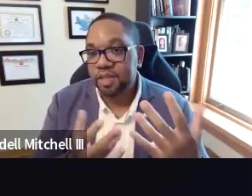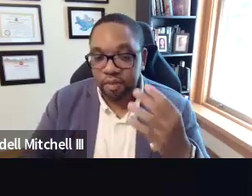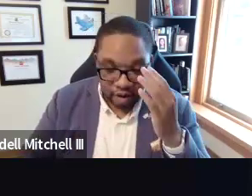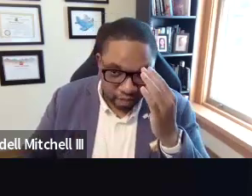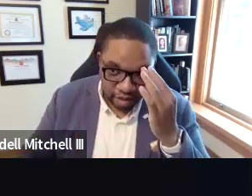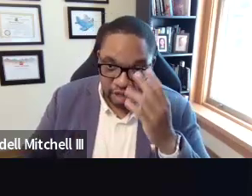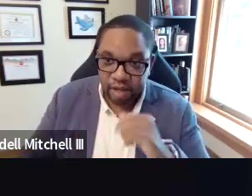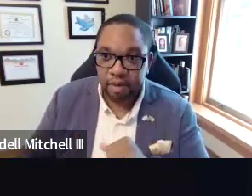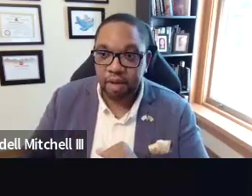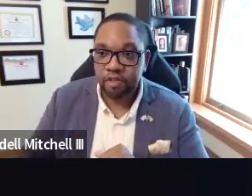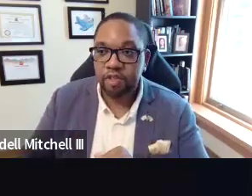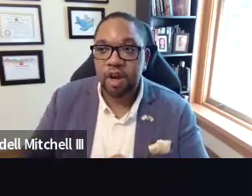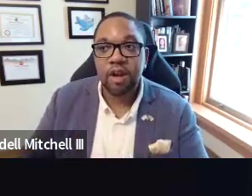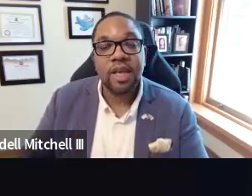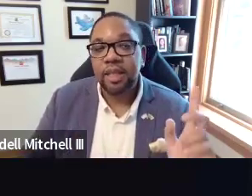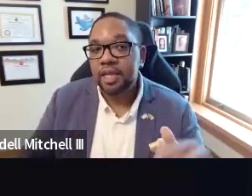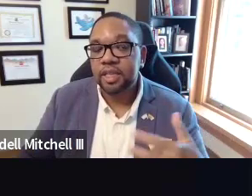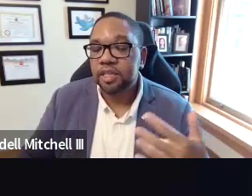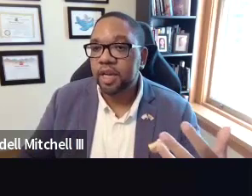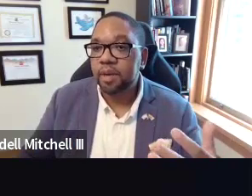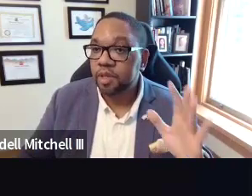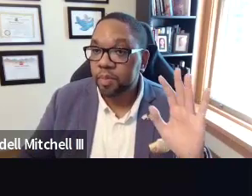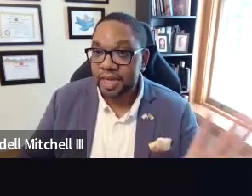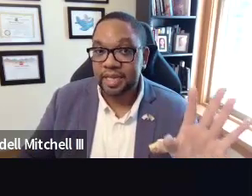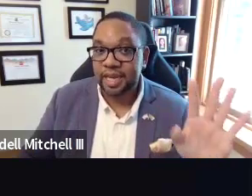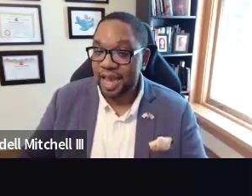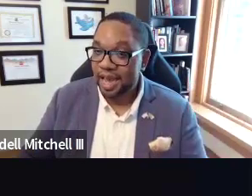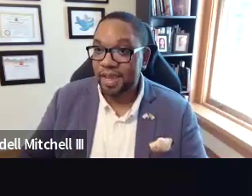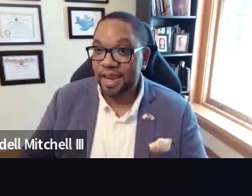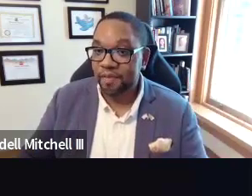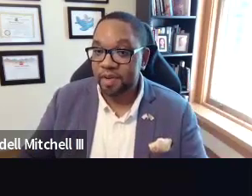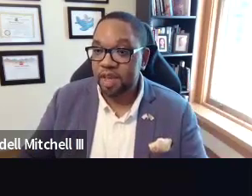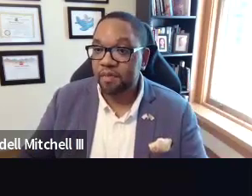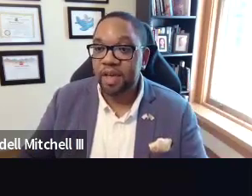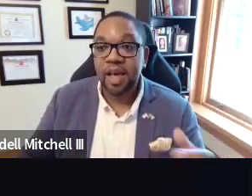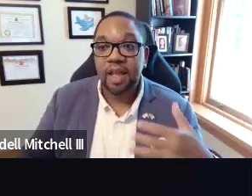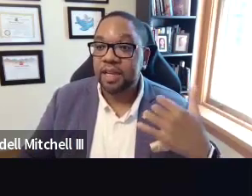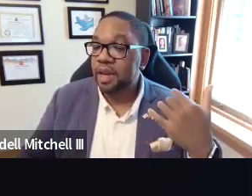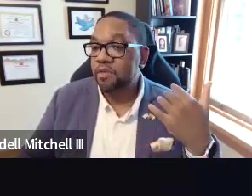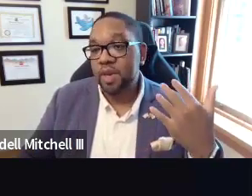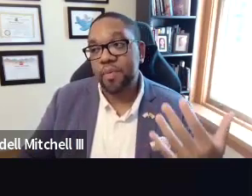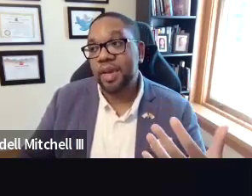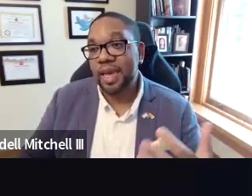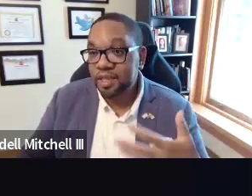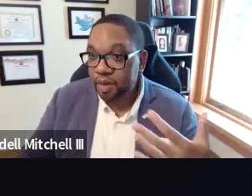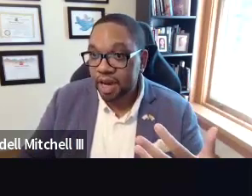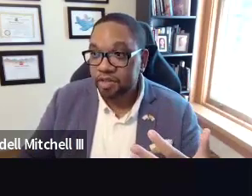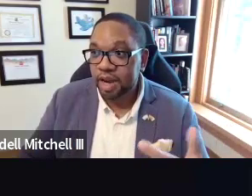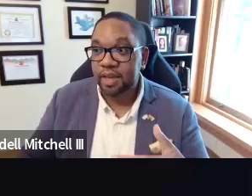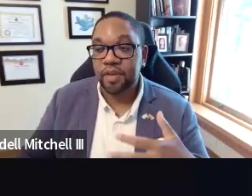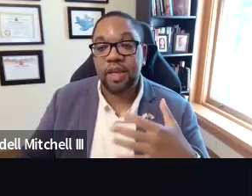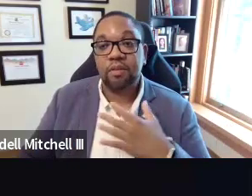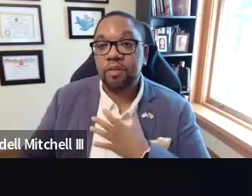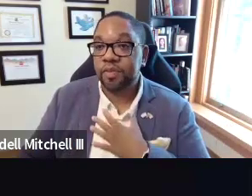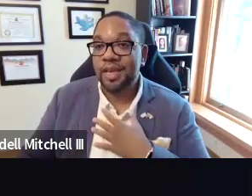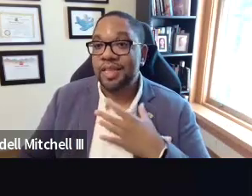of what some of our fees and commissions are. The last thing is when it comes to protecting and advocating for yourself. A lot of times when people get into a contract,